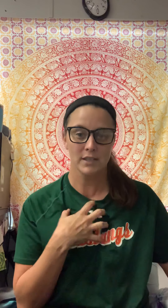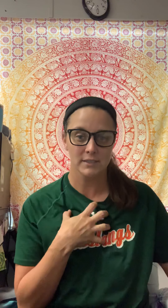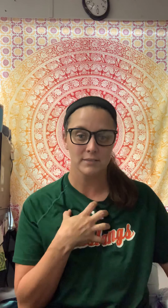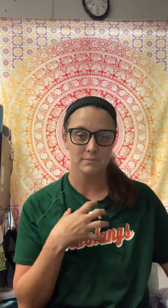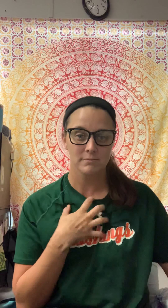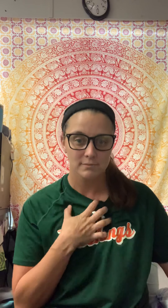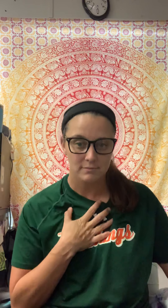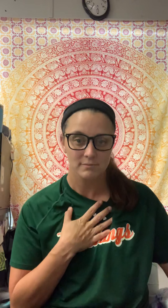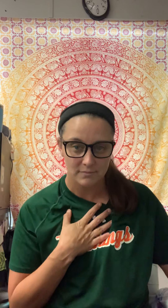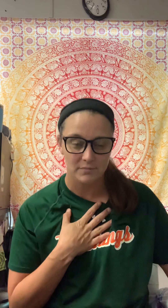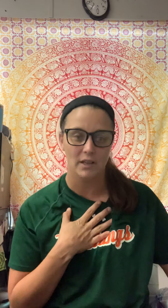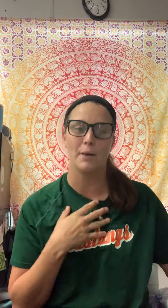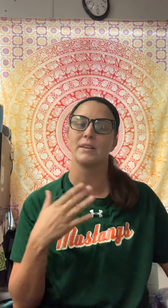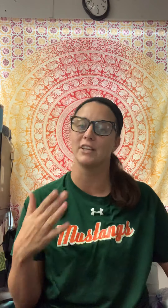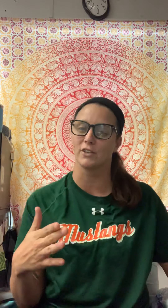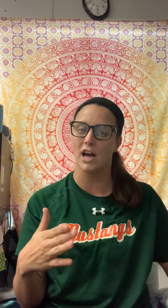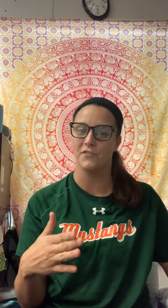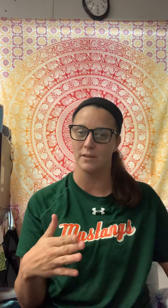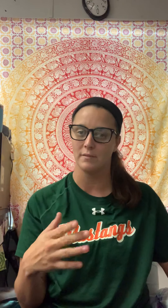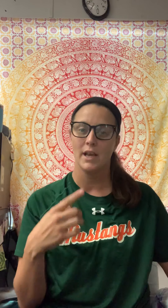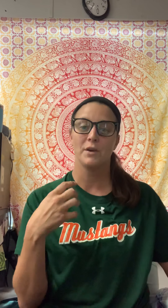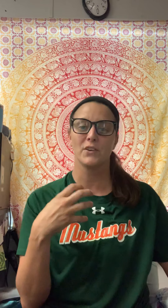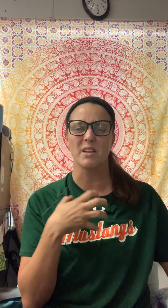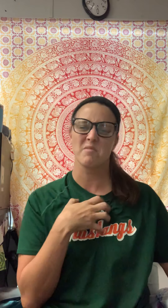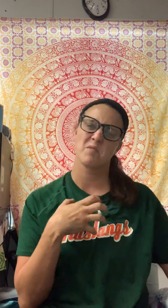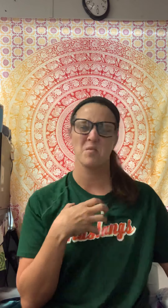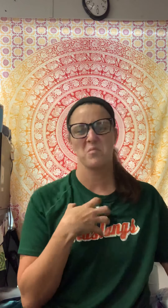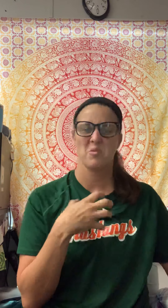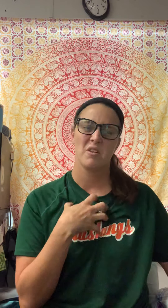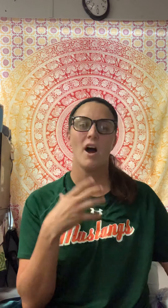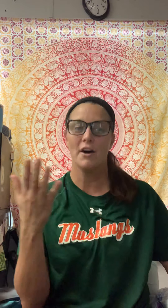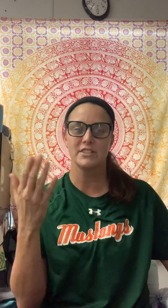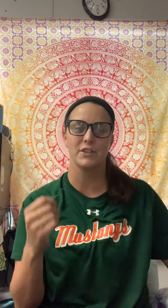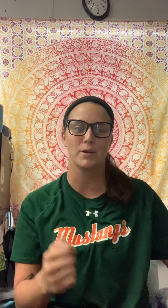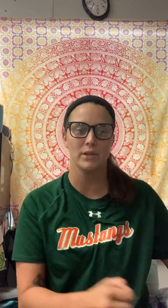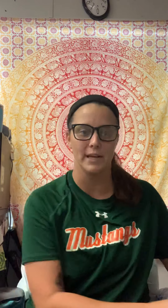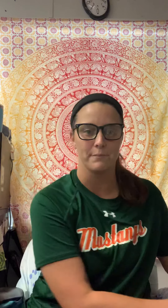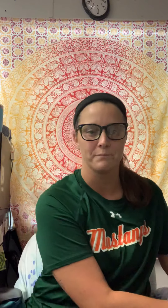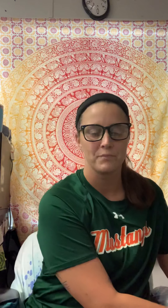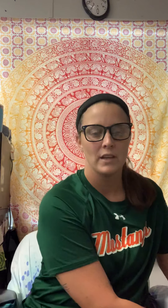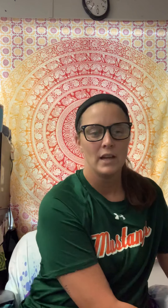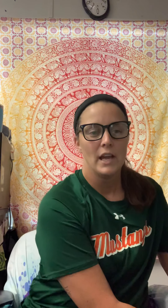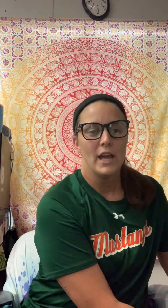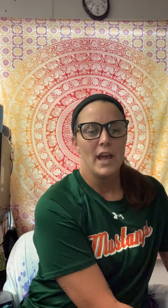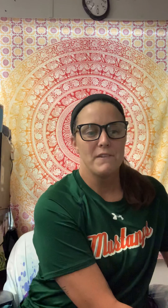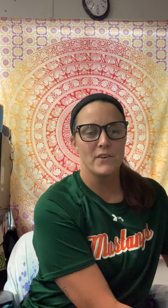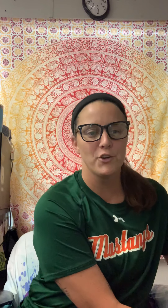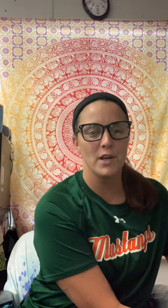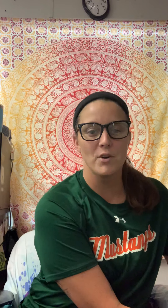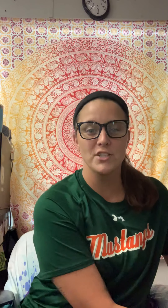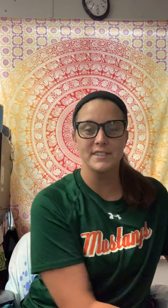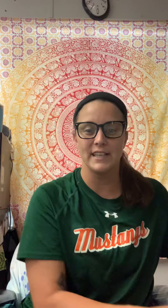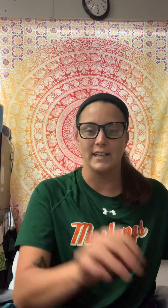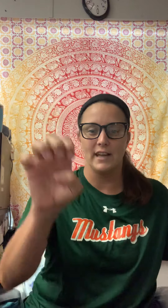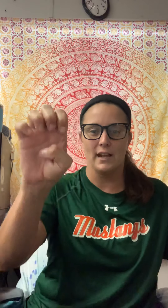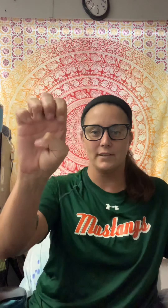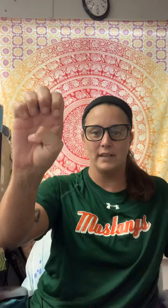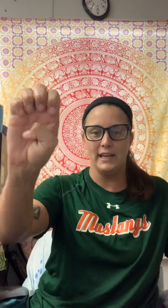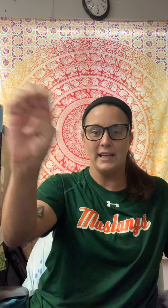this, I'm going to think you're coughing. If you're like, obviously you're complaining. If ever you're in an emergency, E,